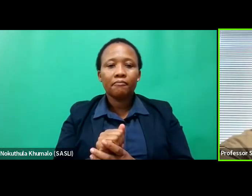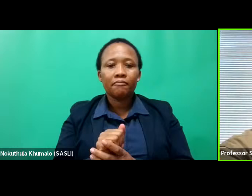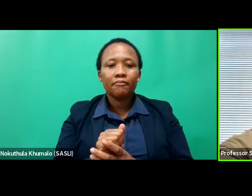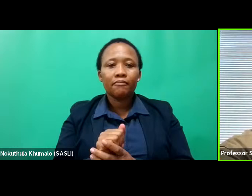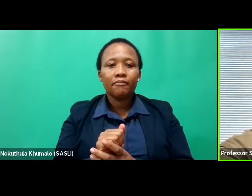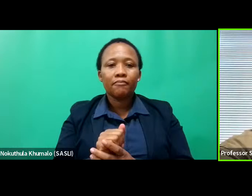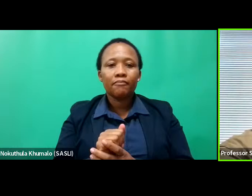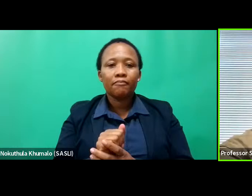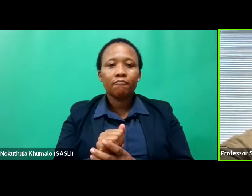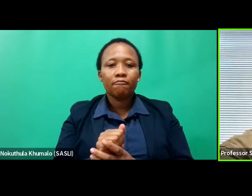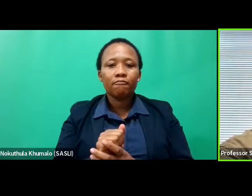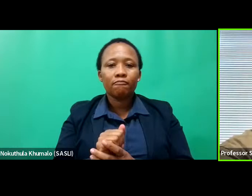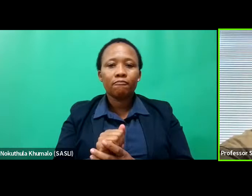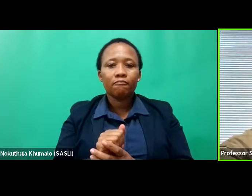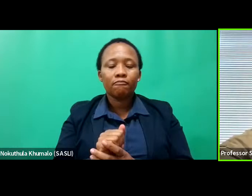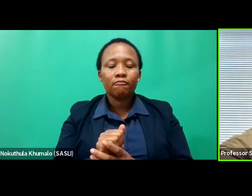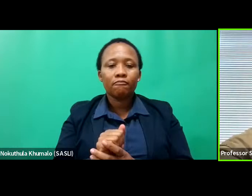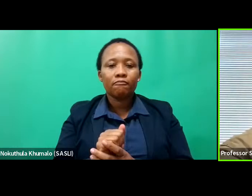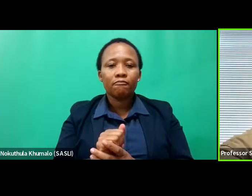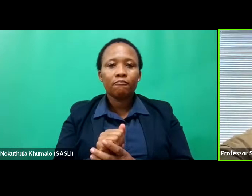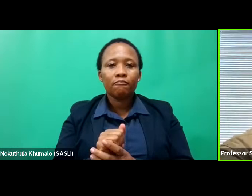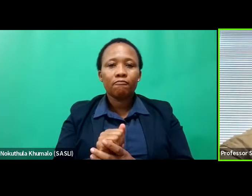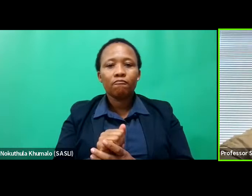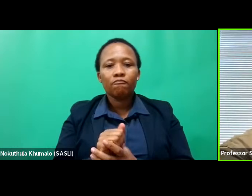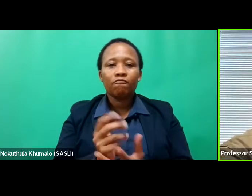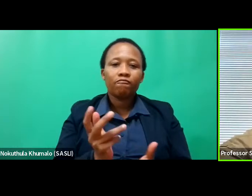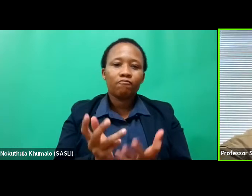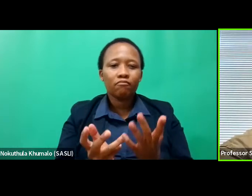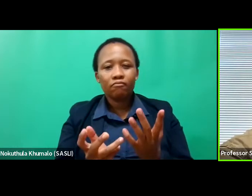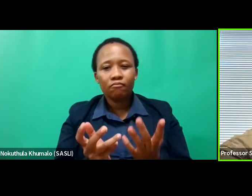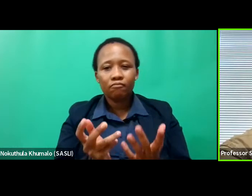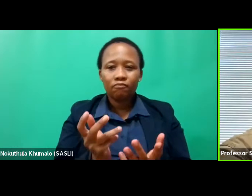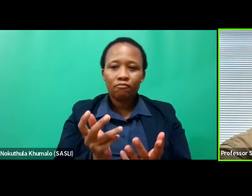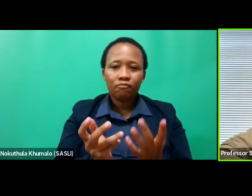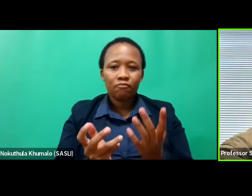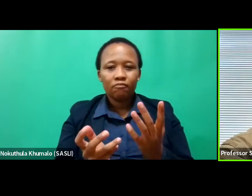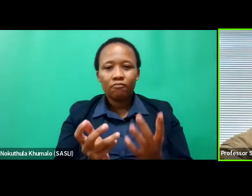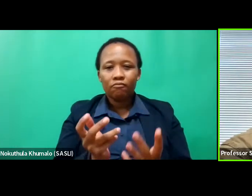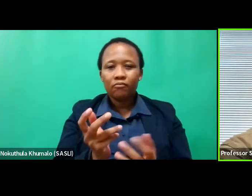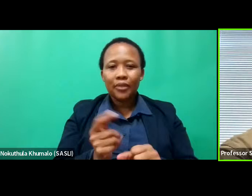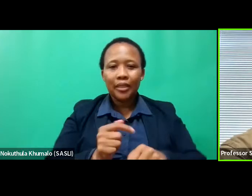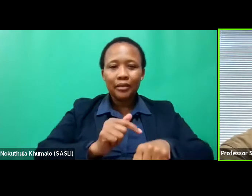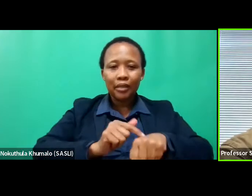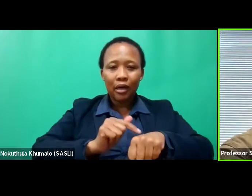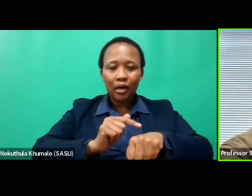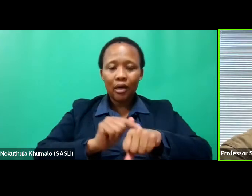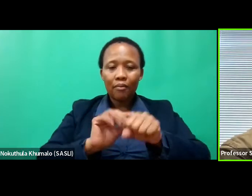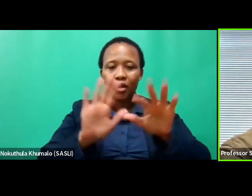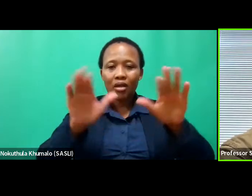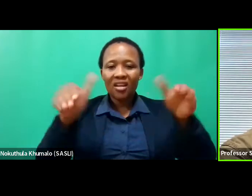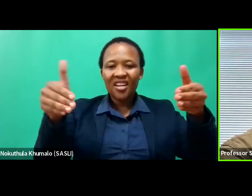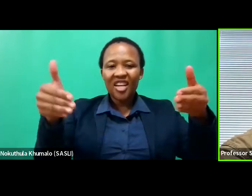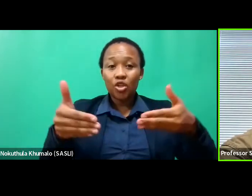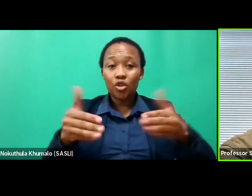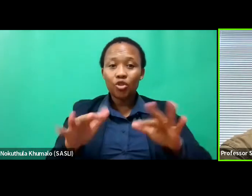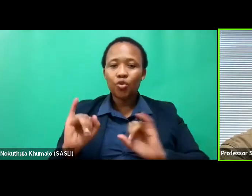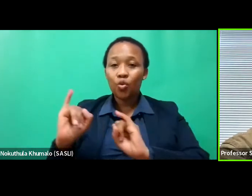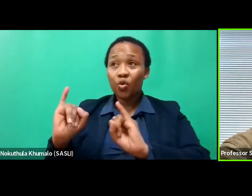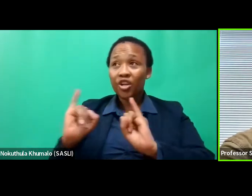it was stated that I'm looking at a social justice model in terms of planning education in developing